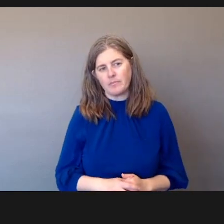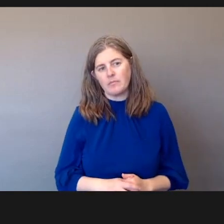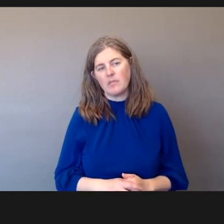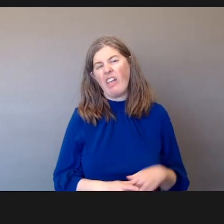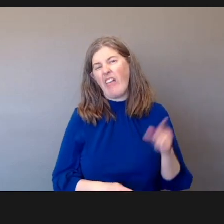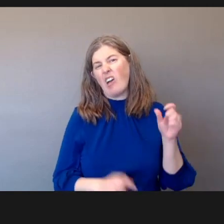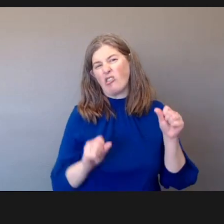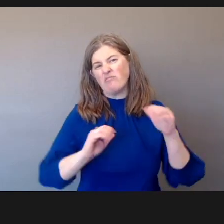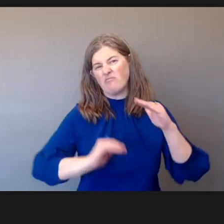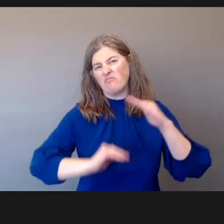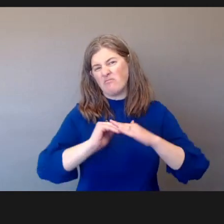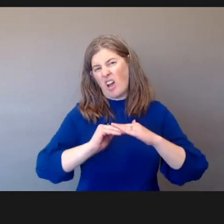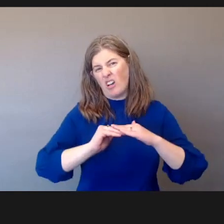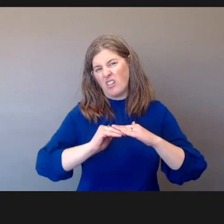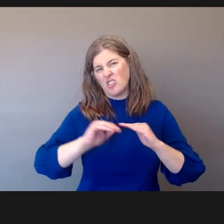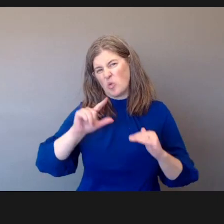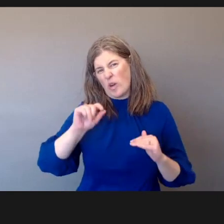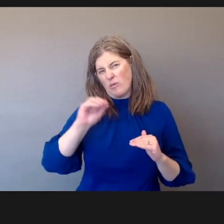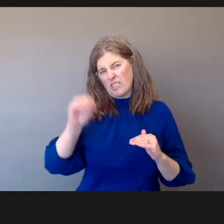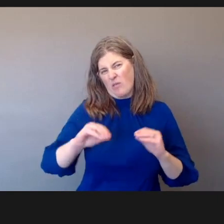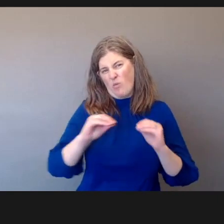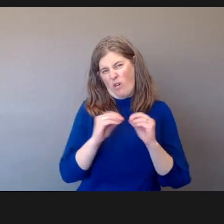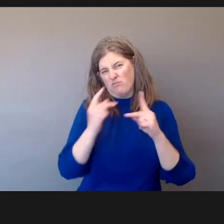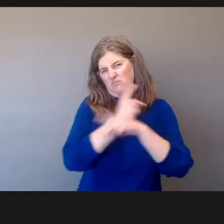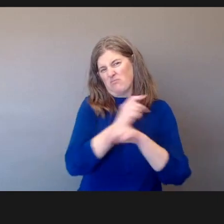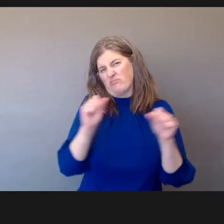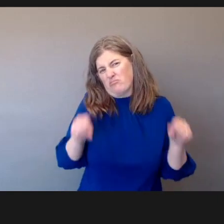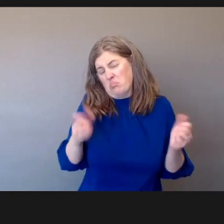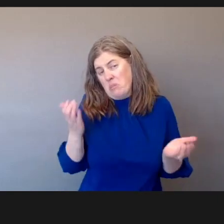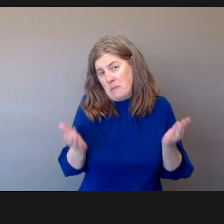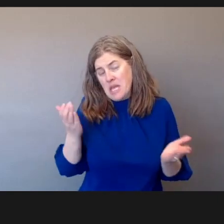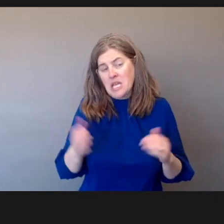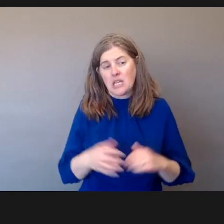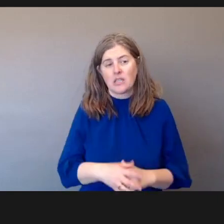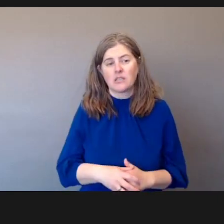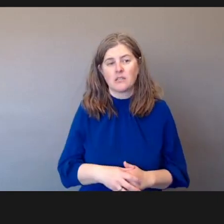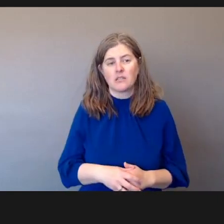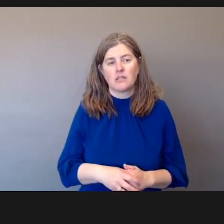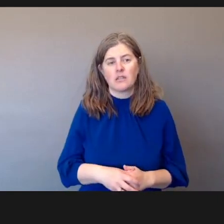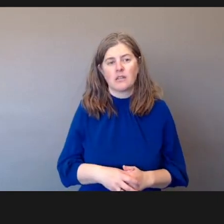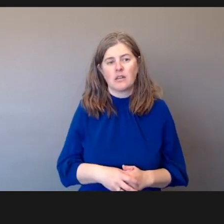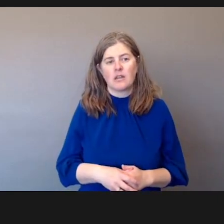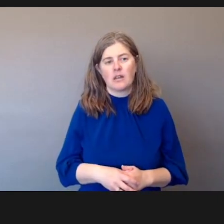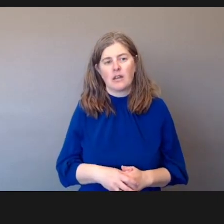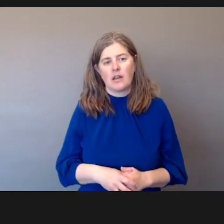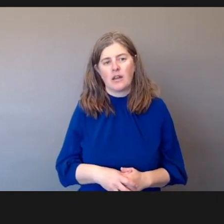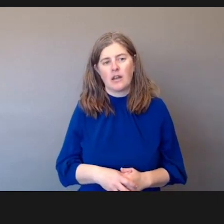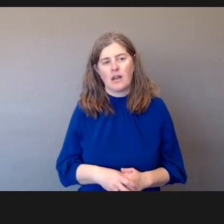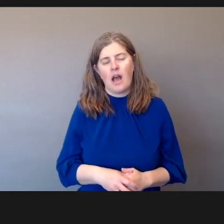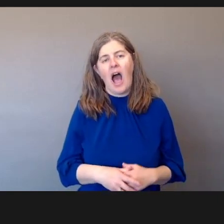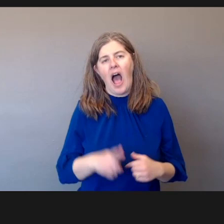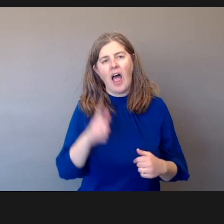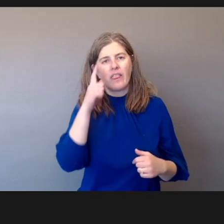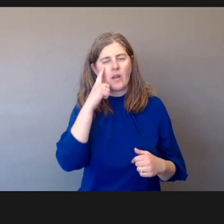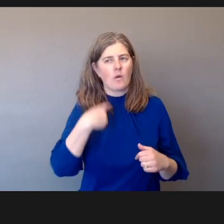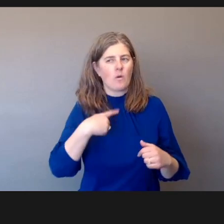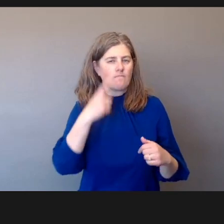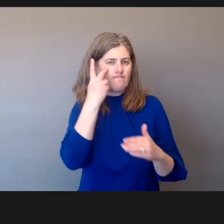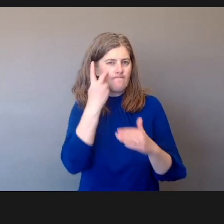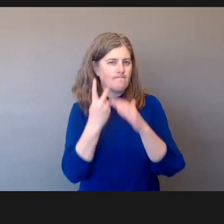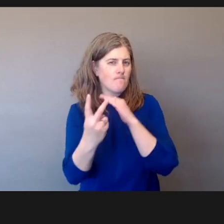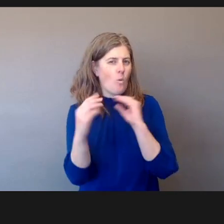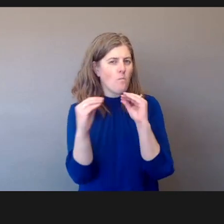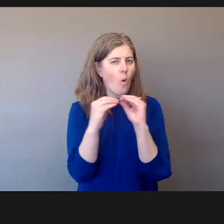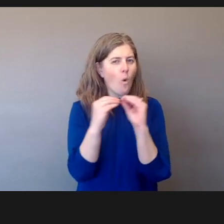high as 20% additional. And so I think that's going to be something we'll have more